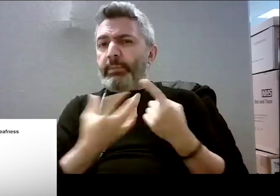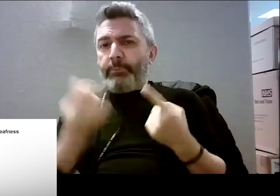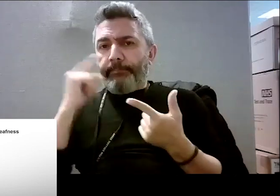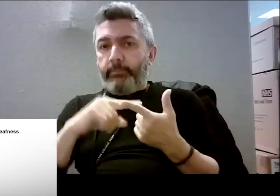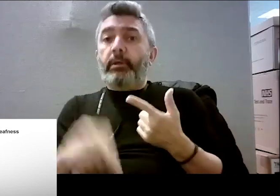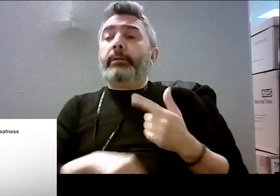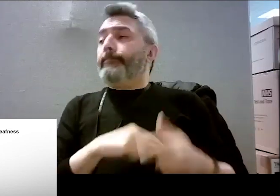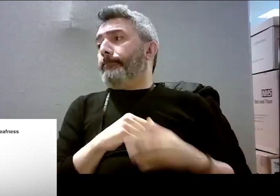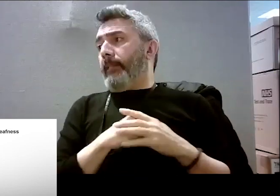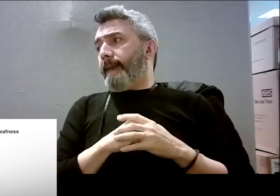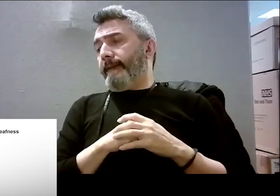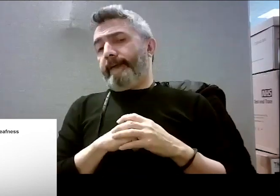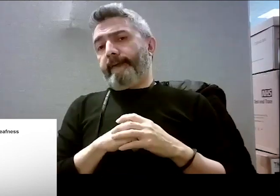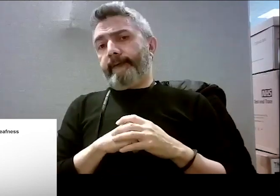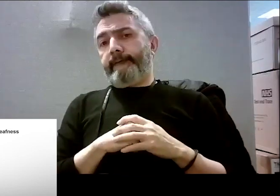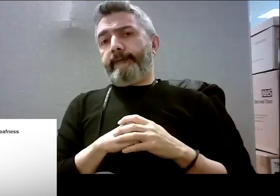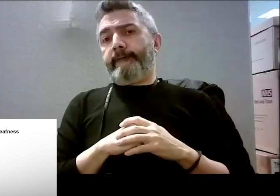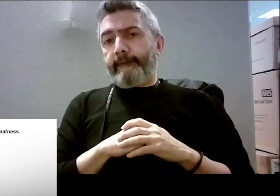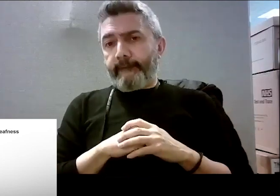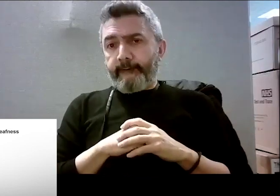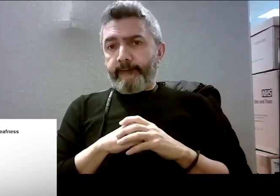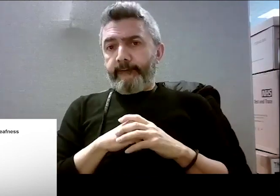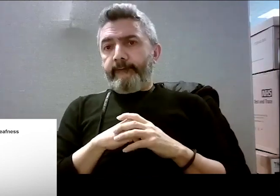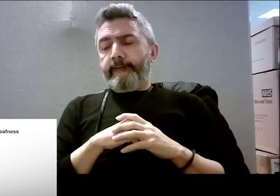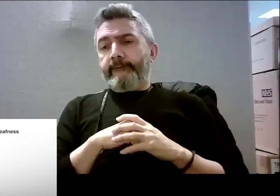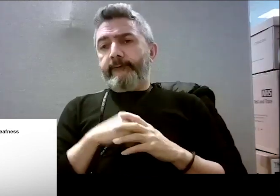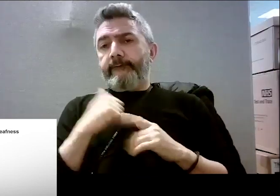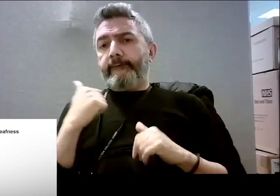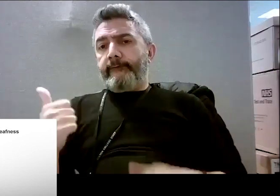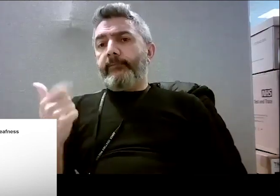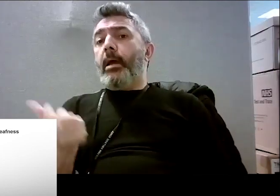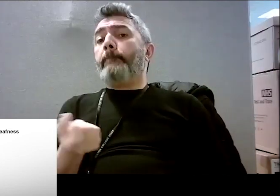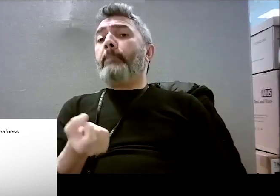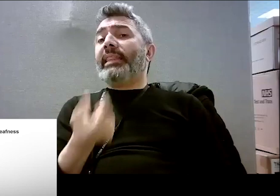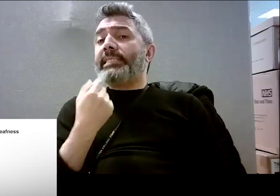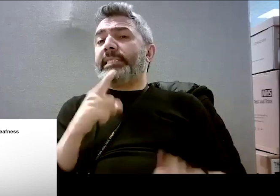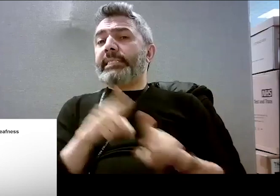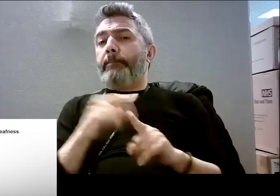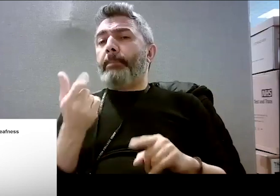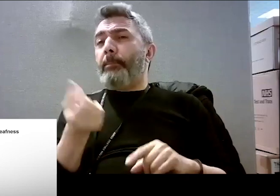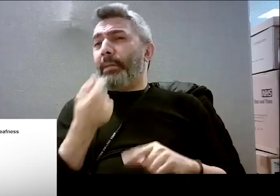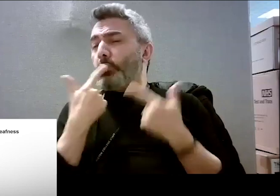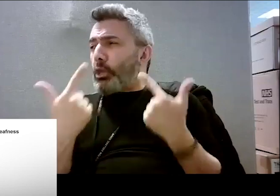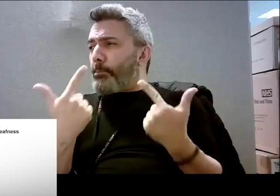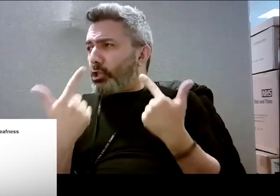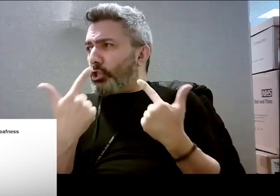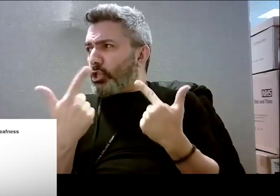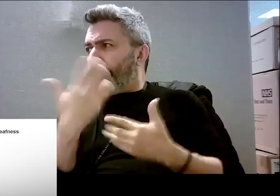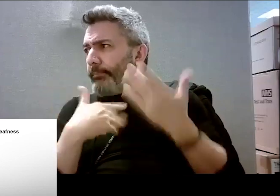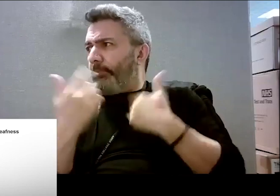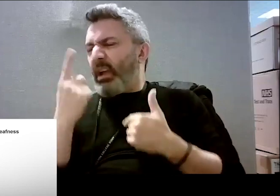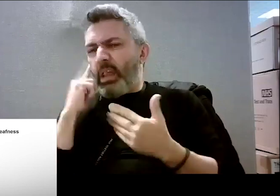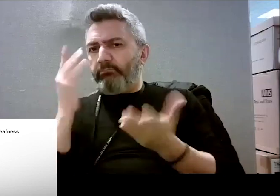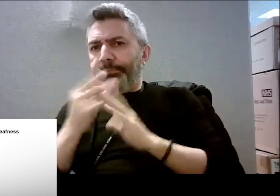could be like an infection you've got through swimming, or a virus that you've picked up, maybe. Your medication may be